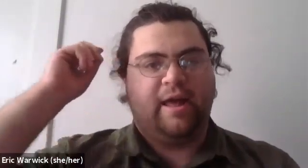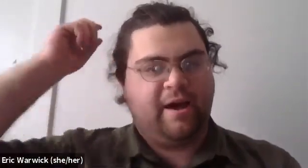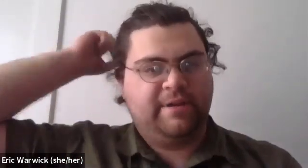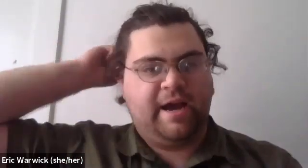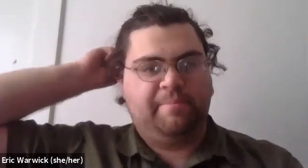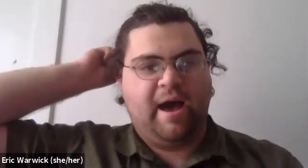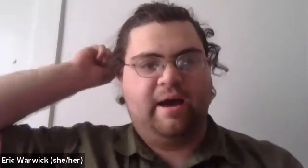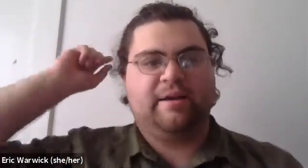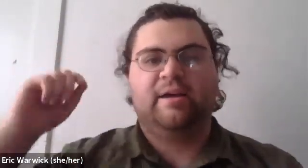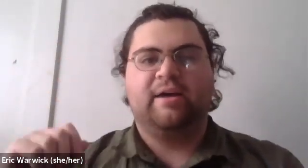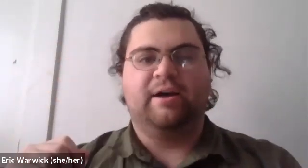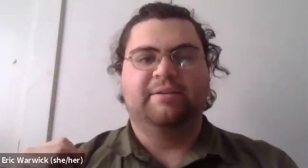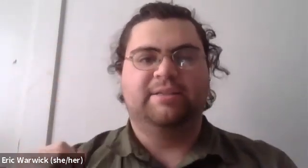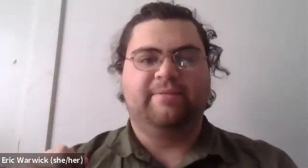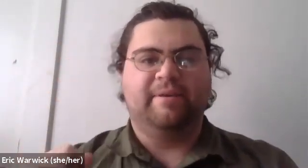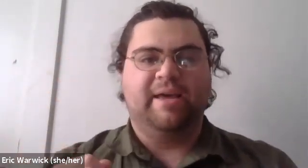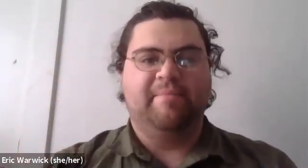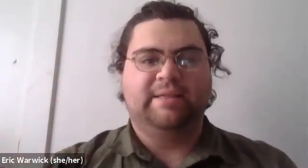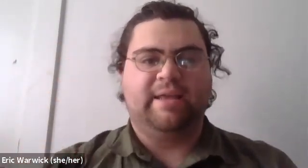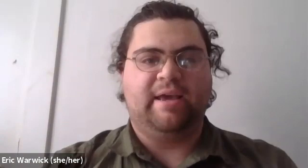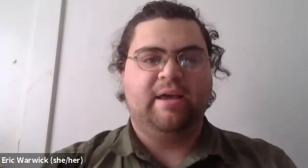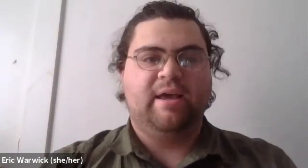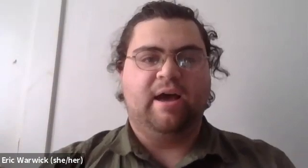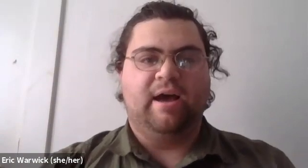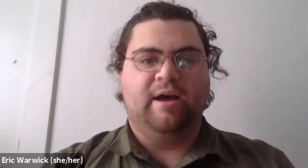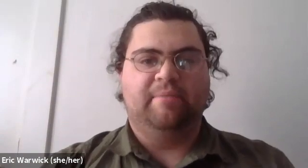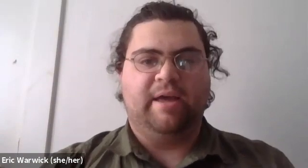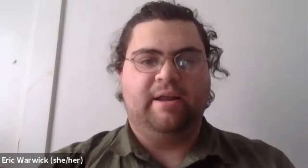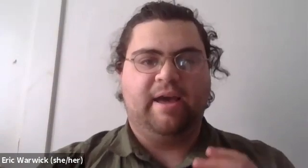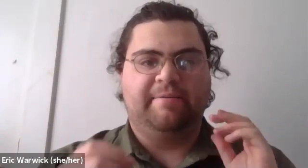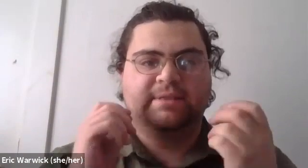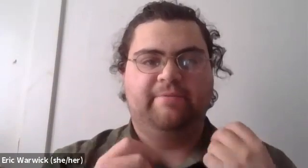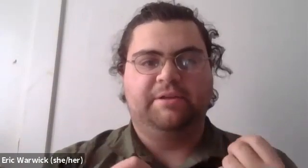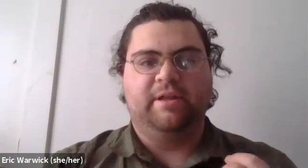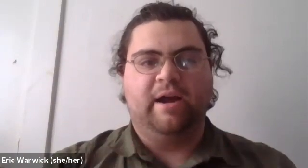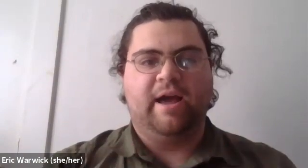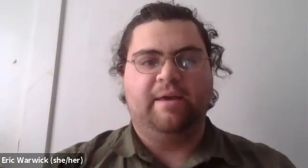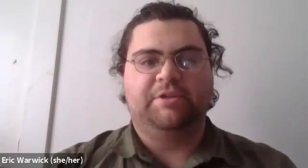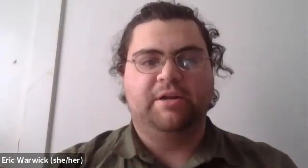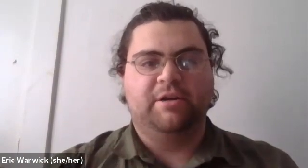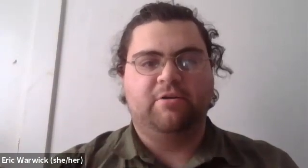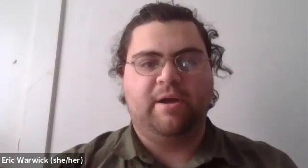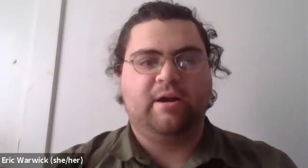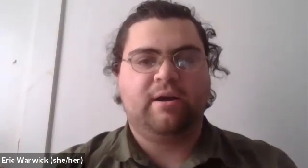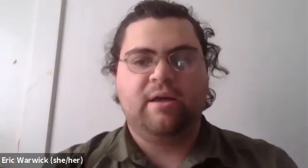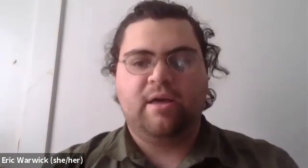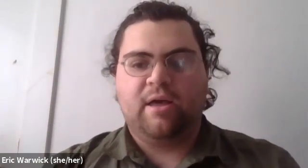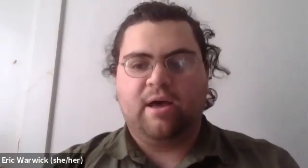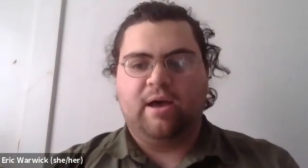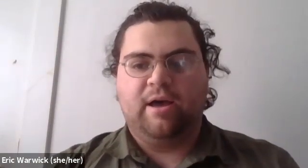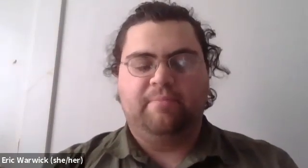hair that I have tied back, although it's a bit messy. And I have some facial hair. I am